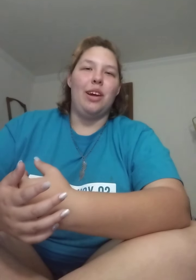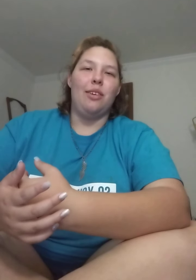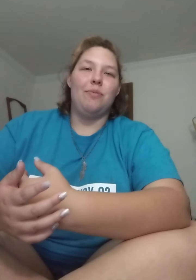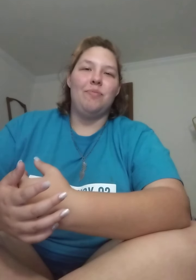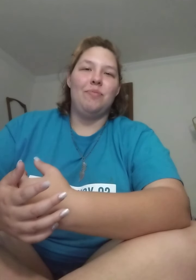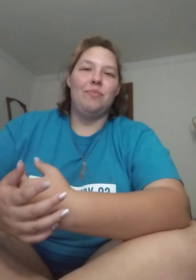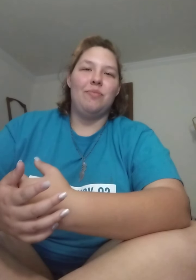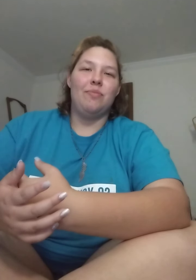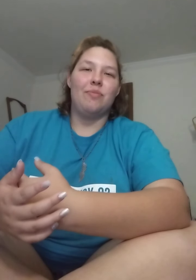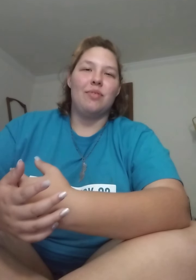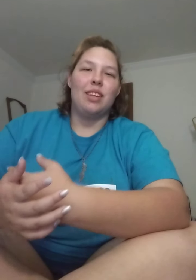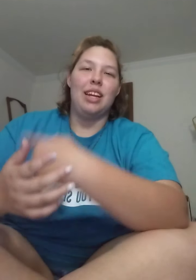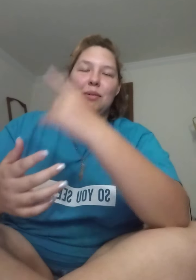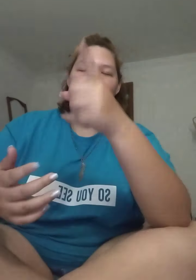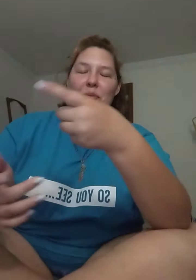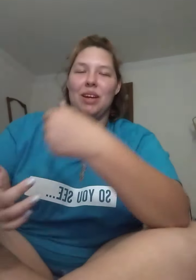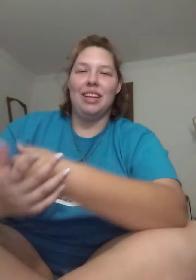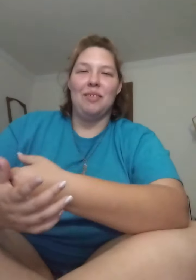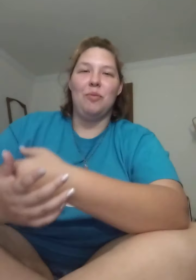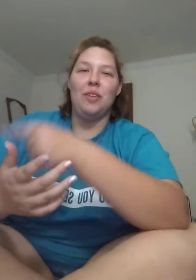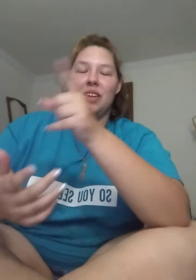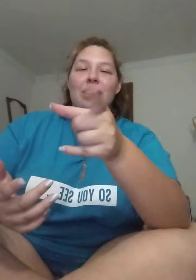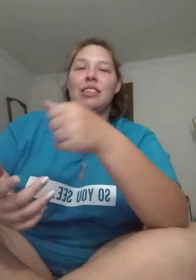there. And I'm going to repeat that. When things get